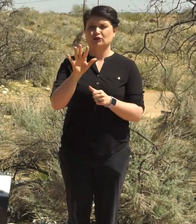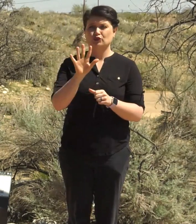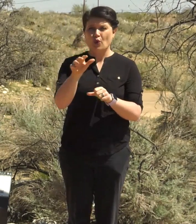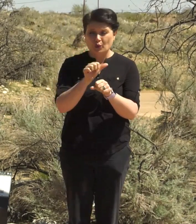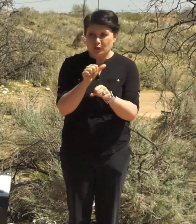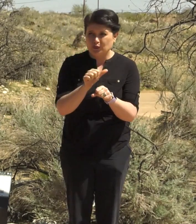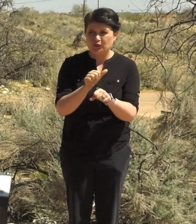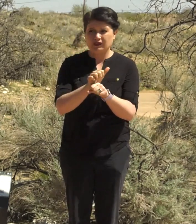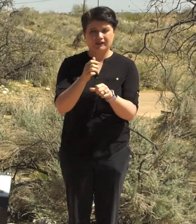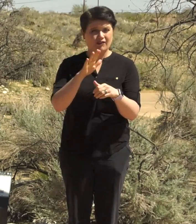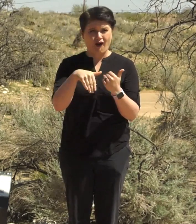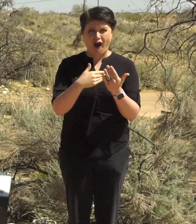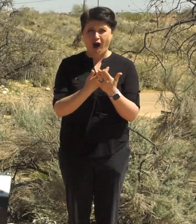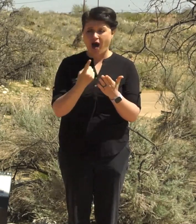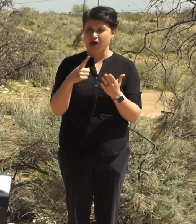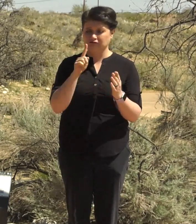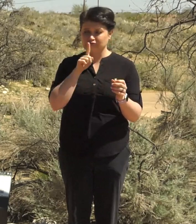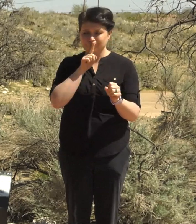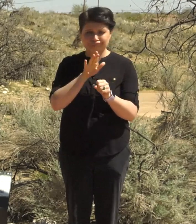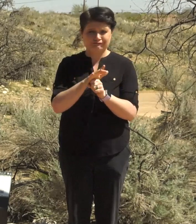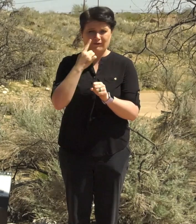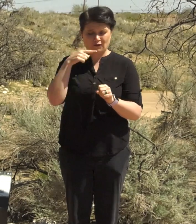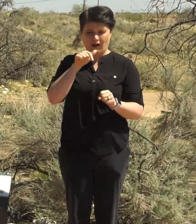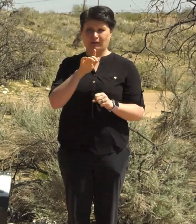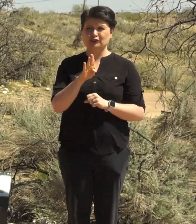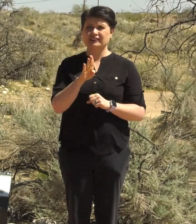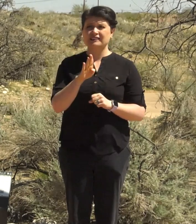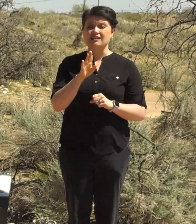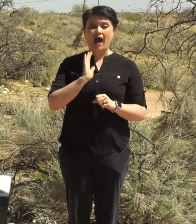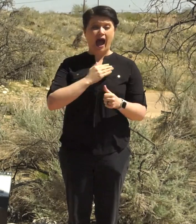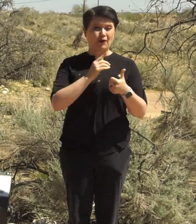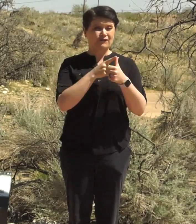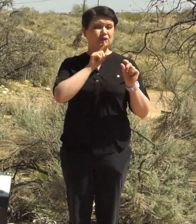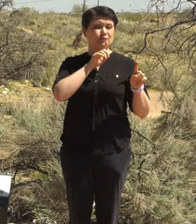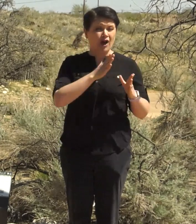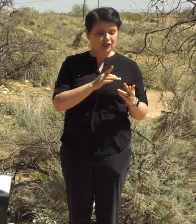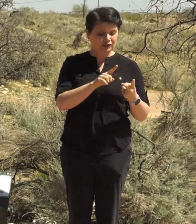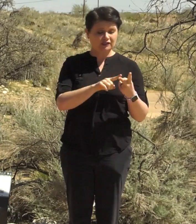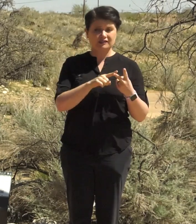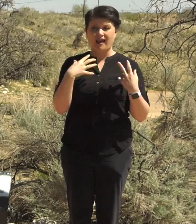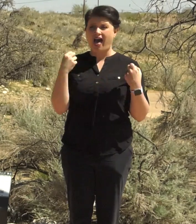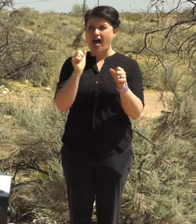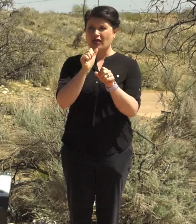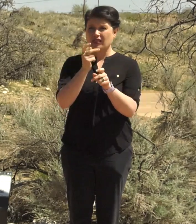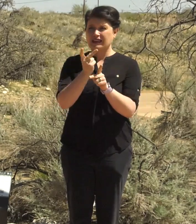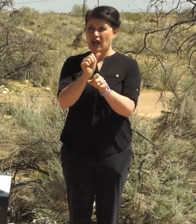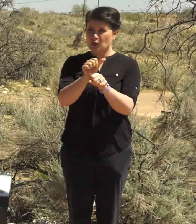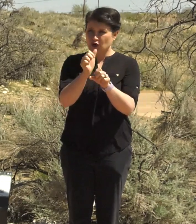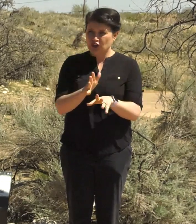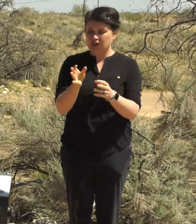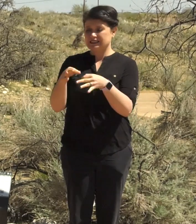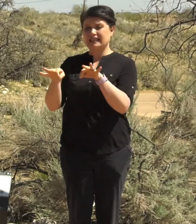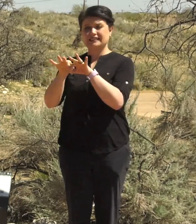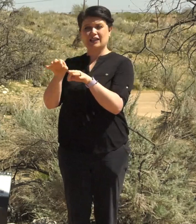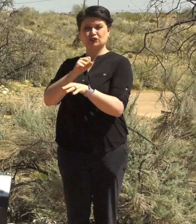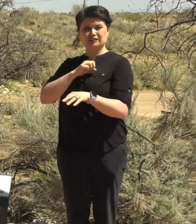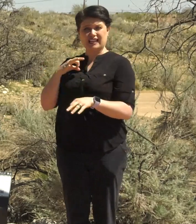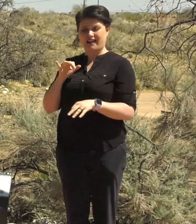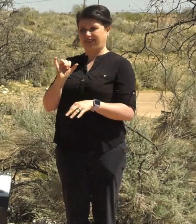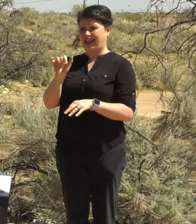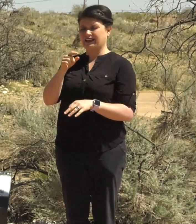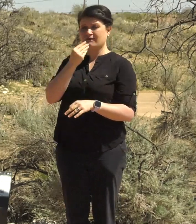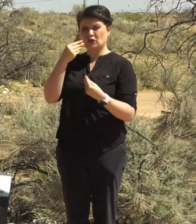work that you have all been doing. First responders, our healthcare workers, essential personnel such as